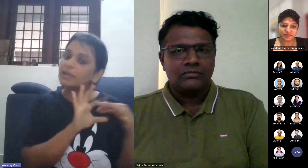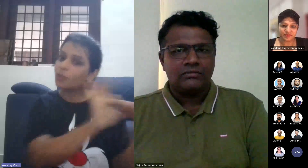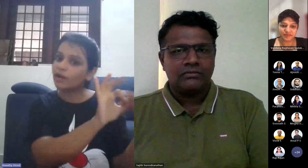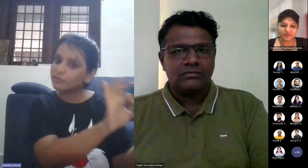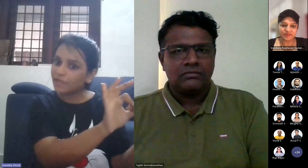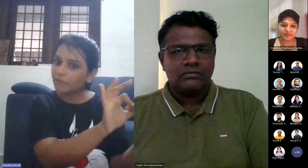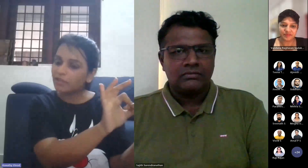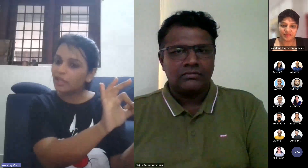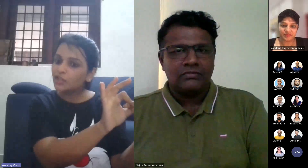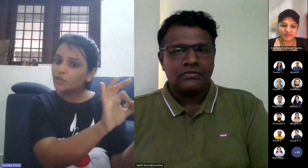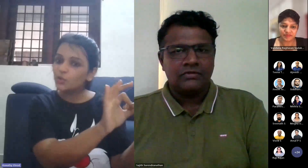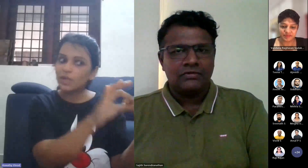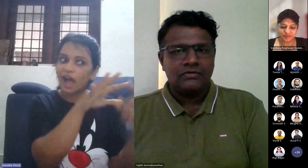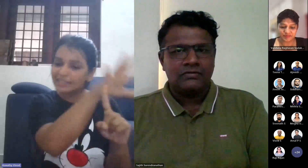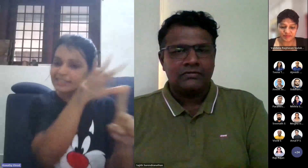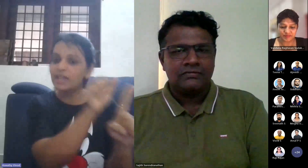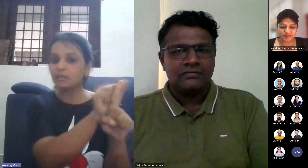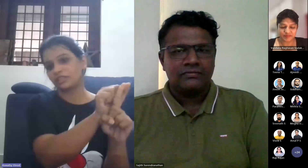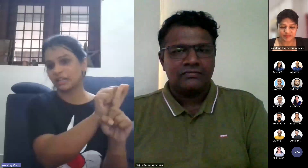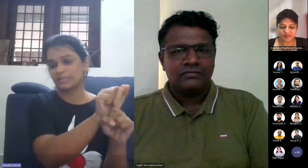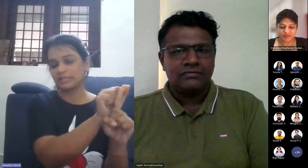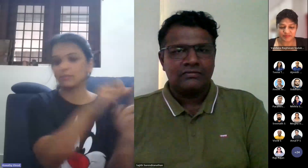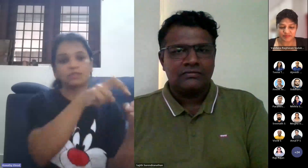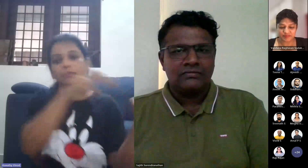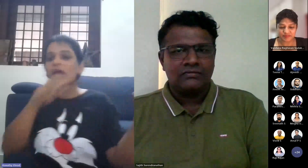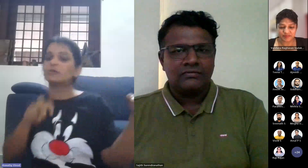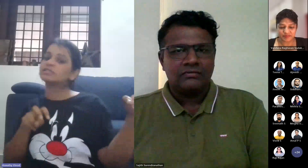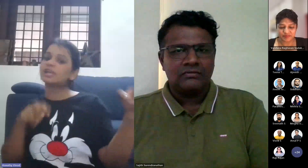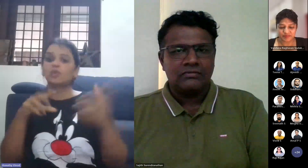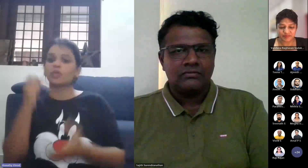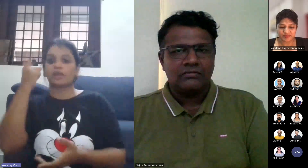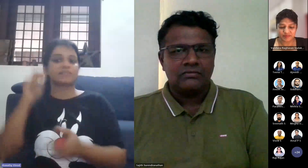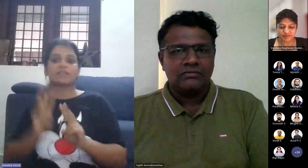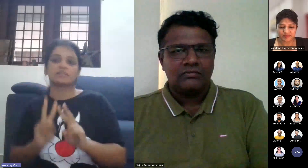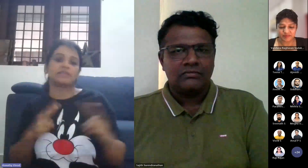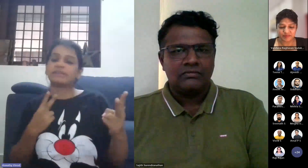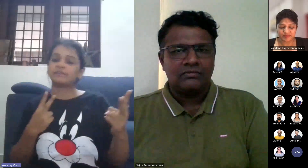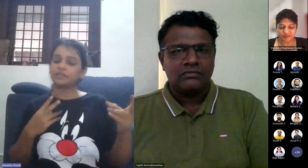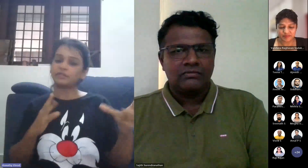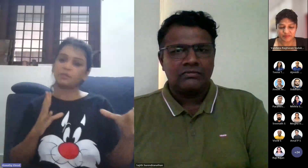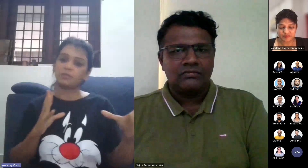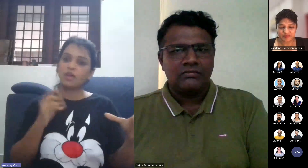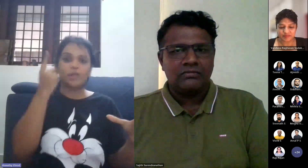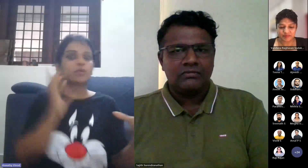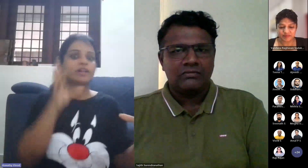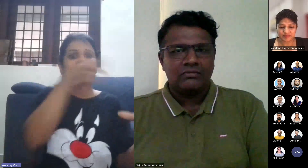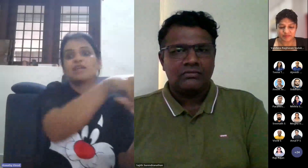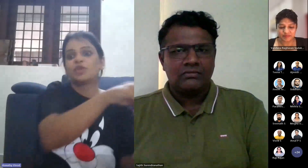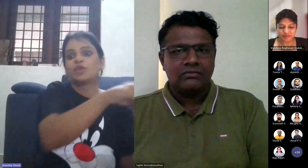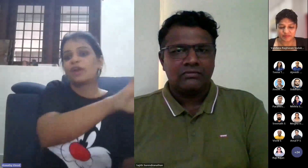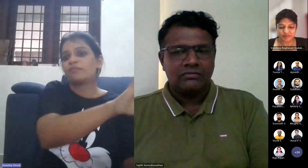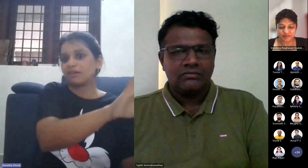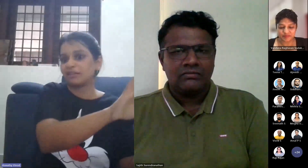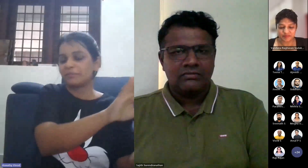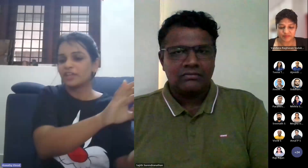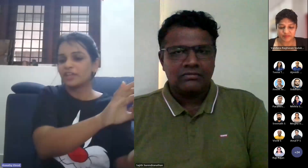with them, become one of them, to understand what the culture is. Because from the outside, what you understand is very different from what you understand